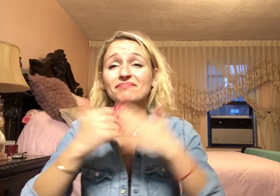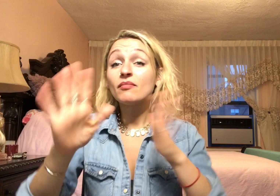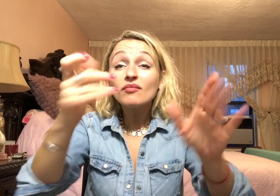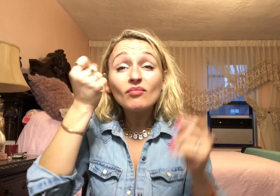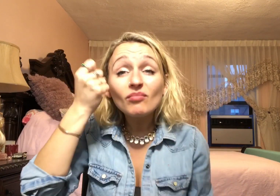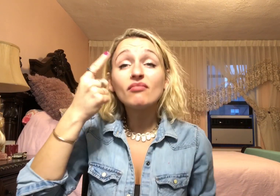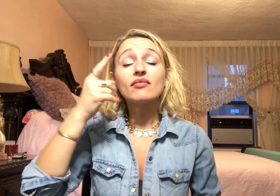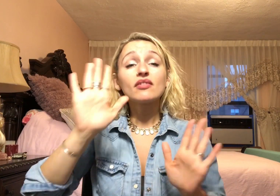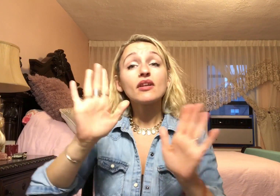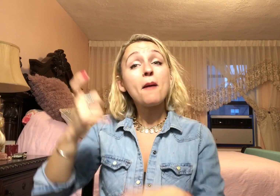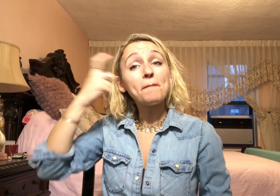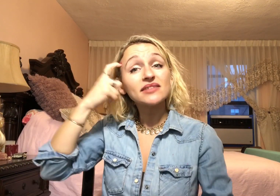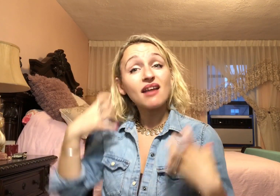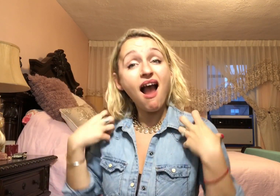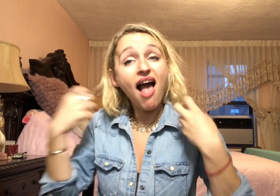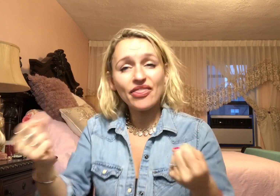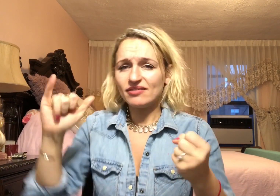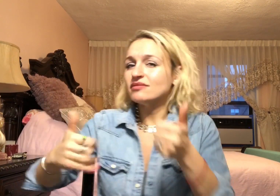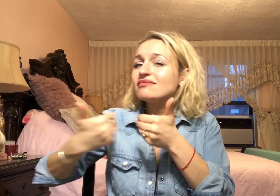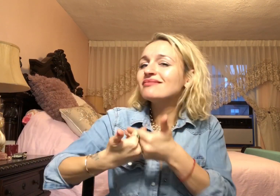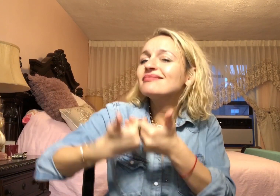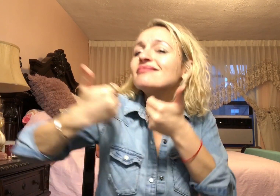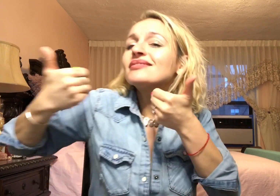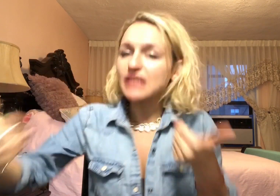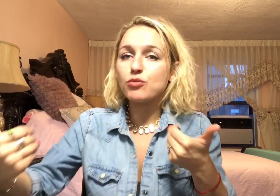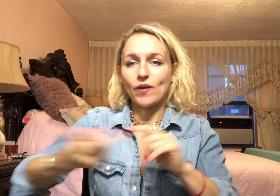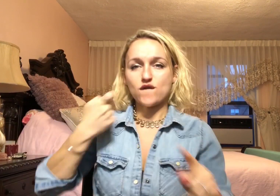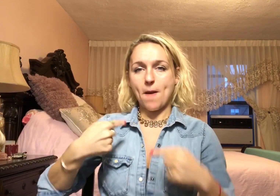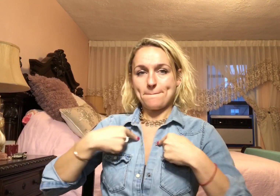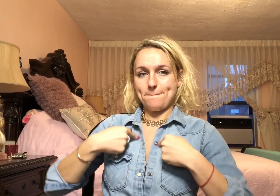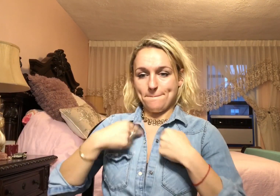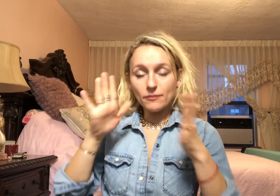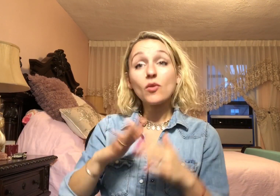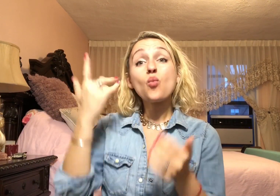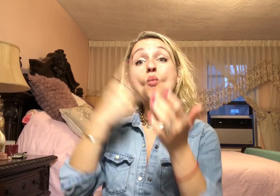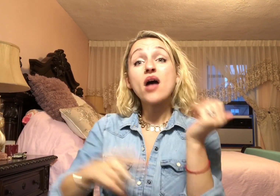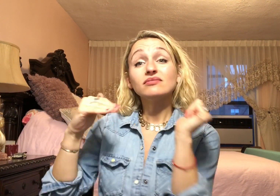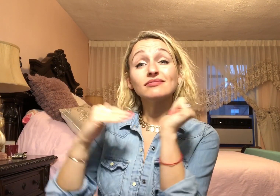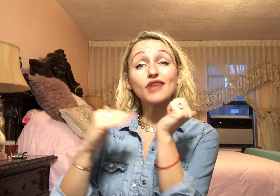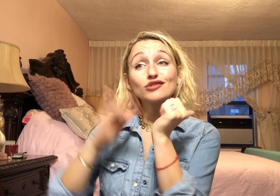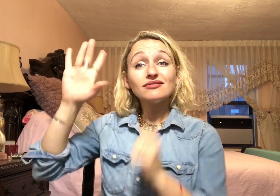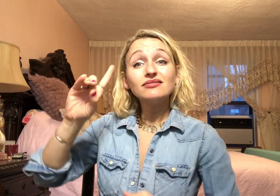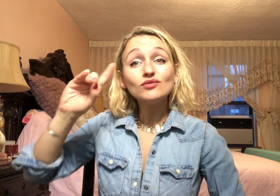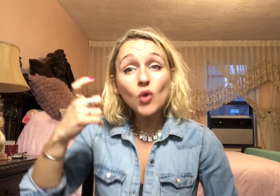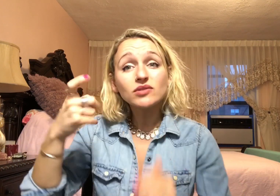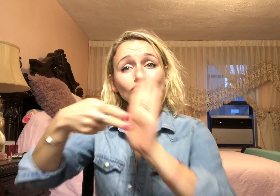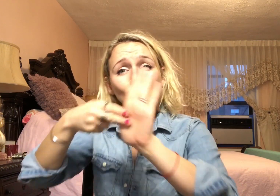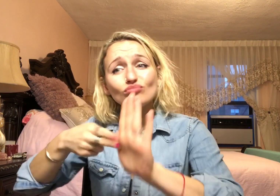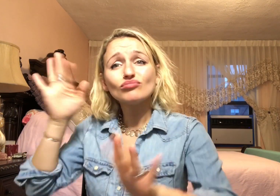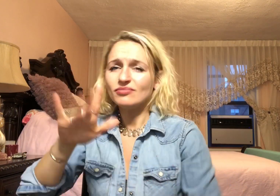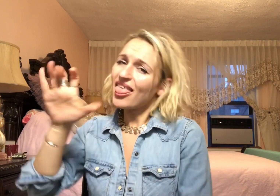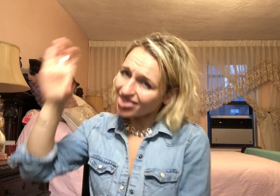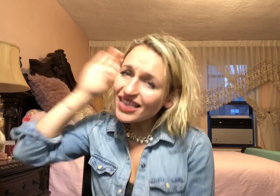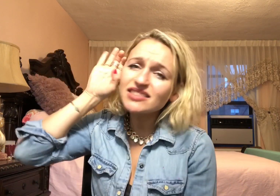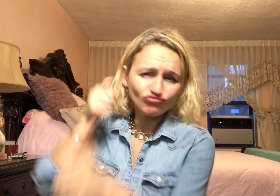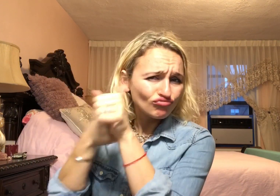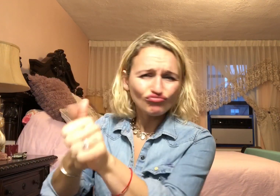I'd like to emphasize mental health is a completely separate thing from my story. When a doctor diagnoses you, please